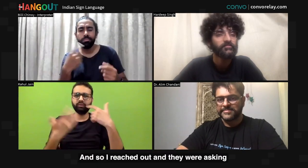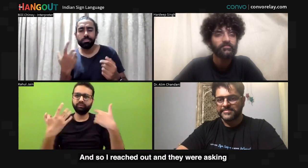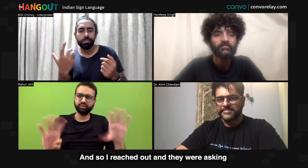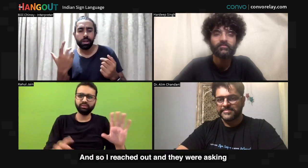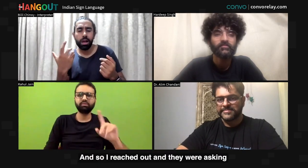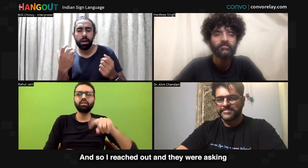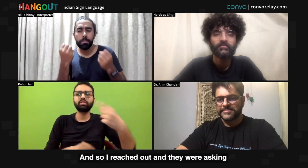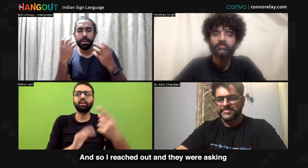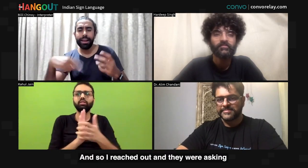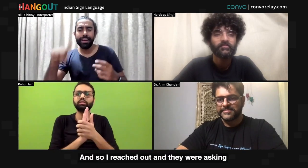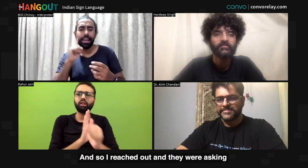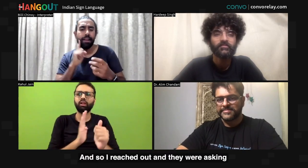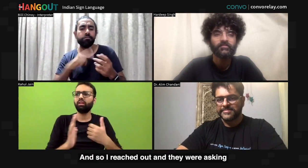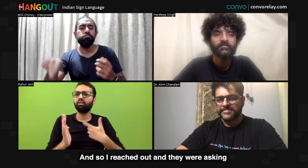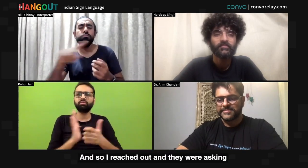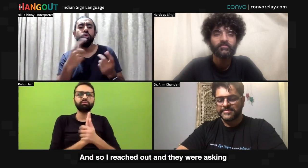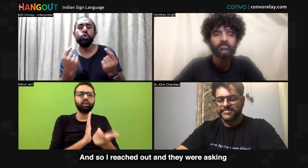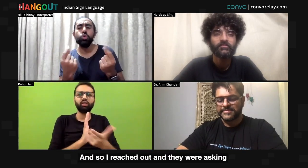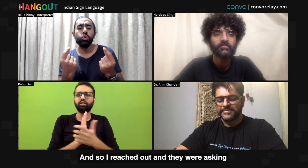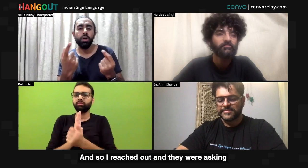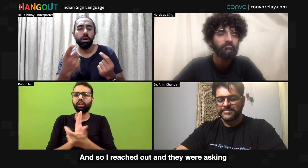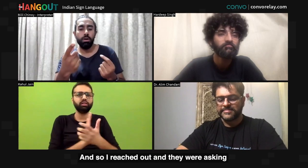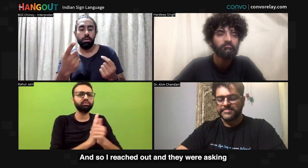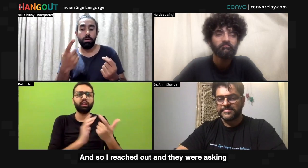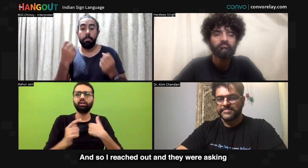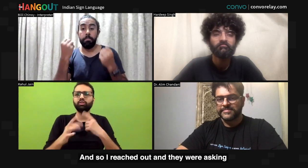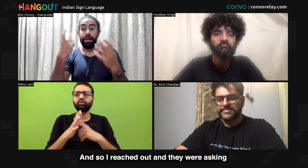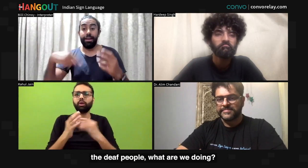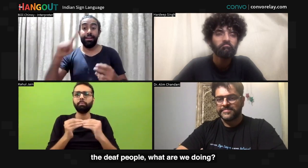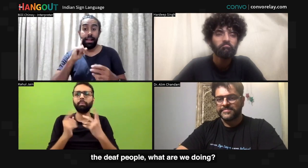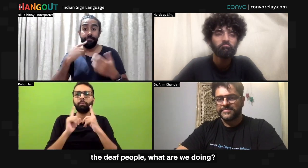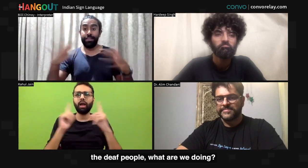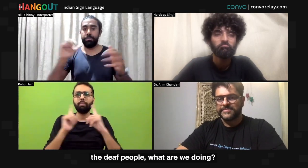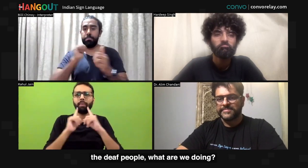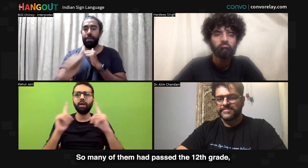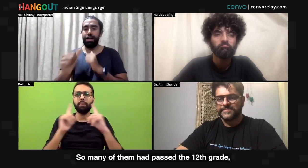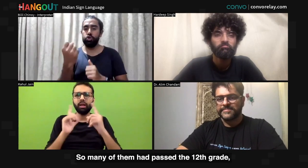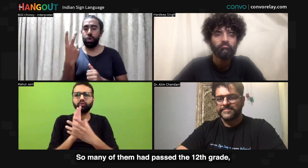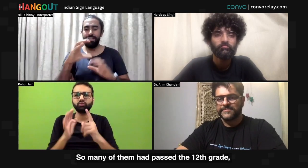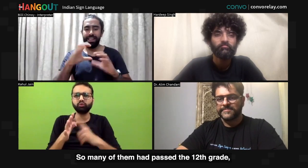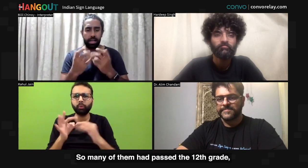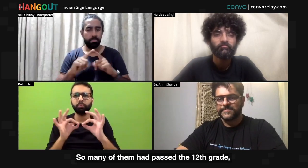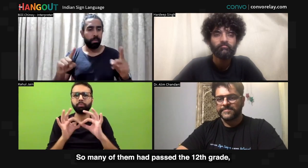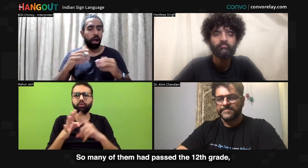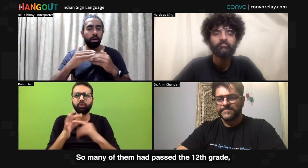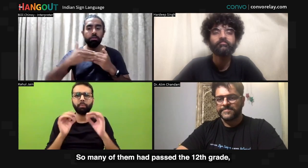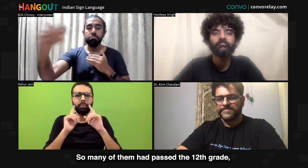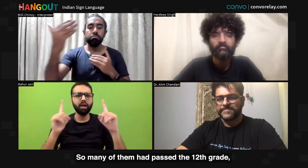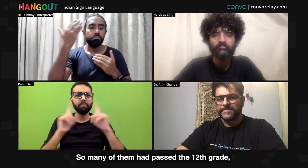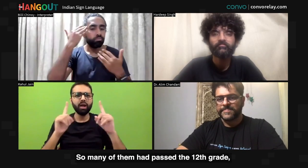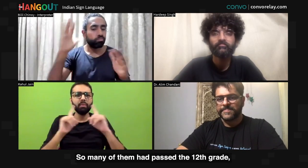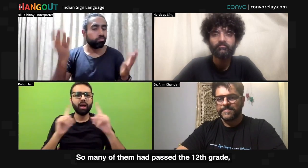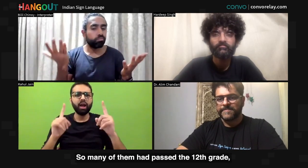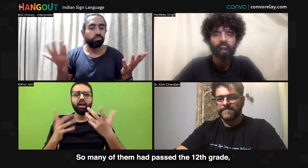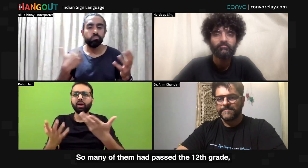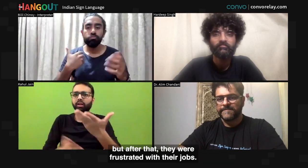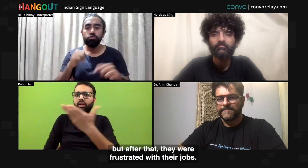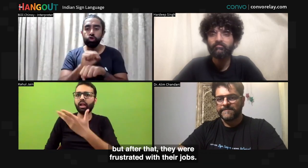reached out and, or, well, asking the Deaf people, what are we doing? So, many of them had passed the 12th grade. But after